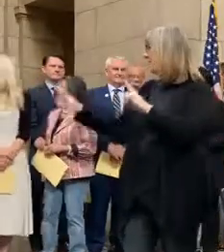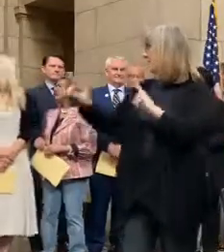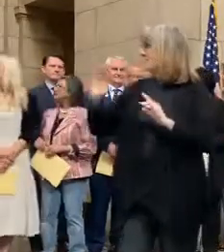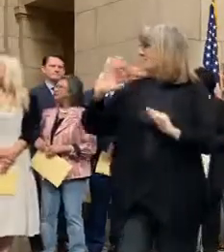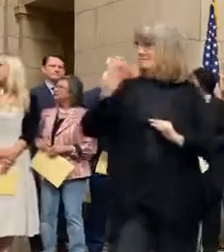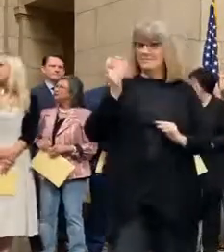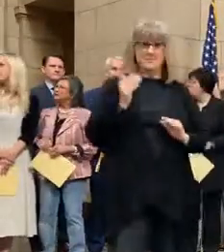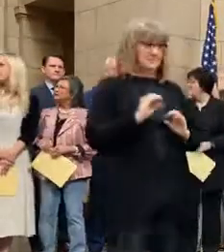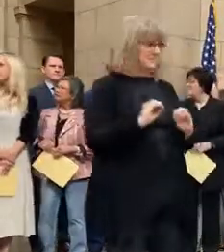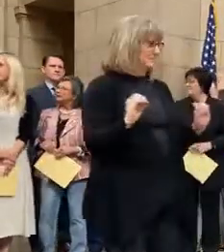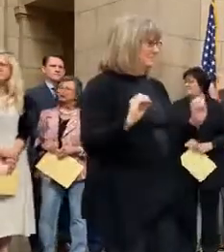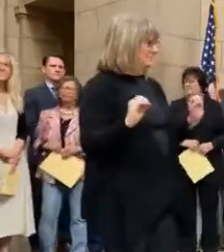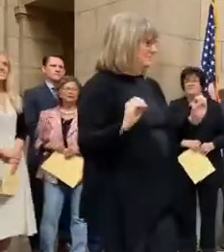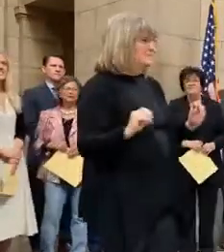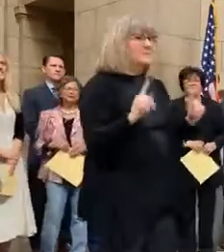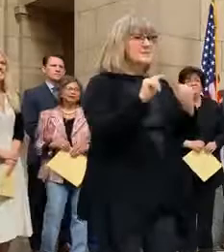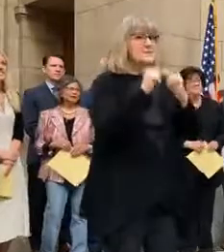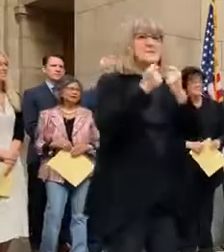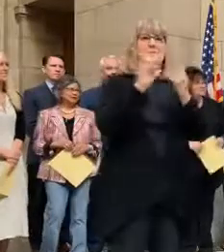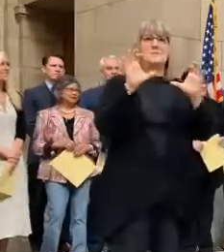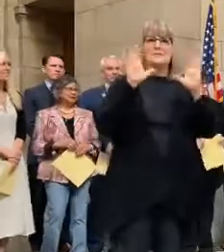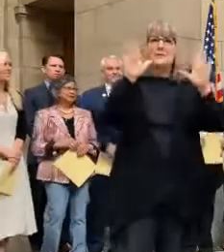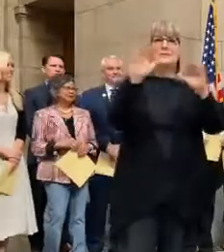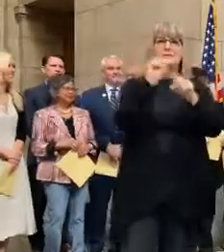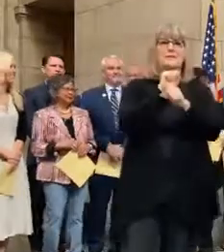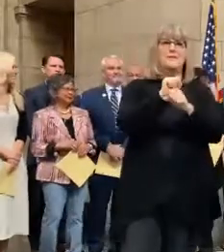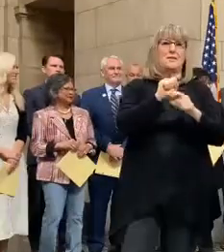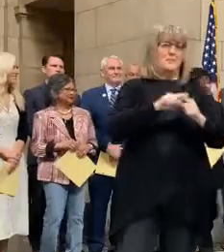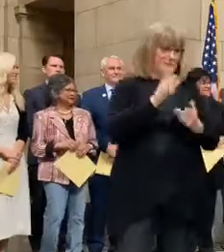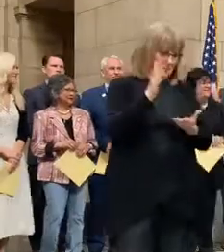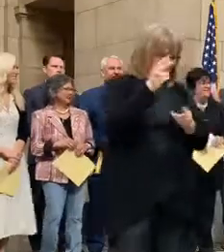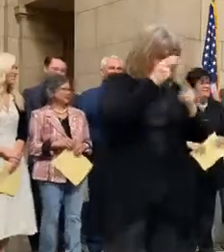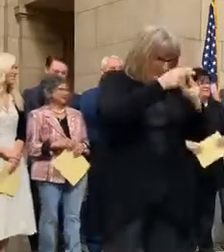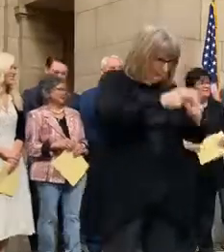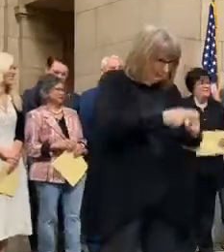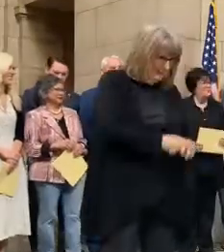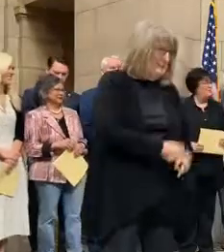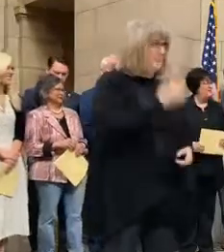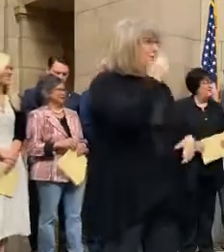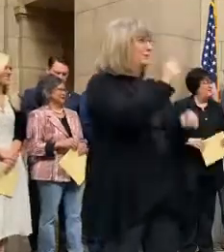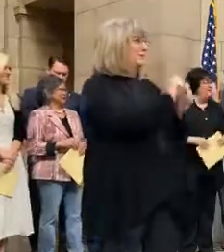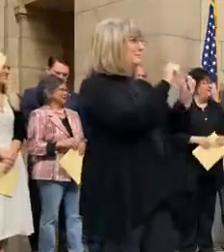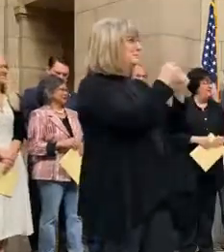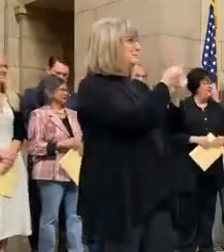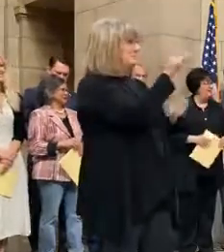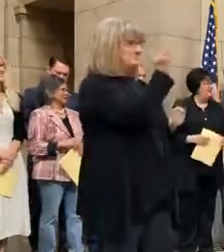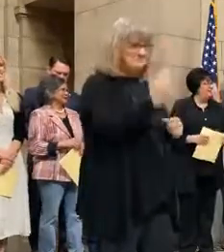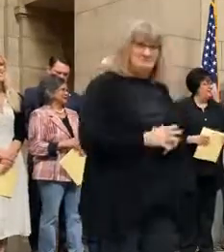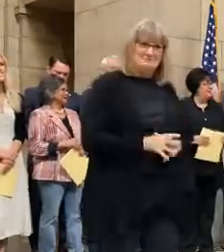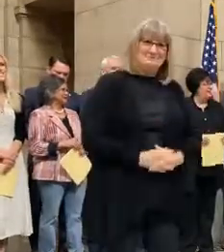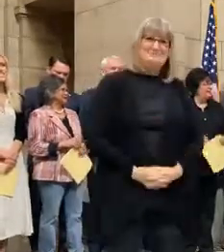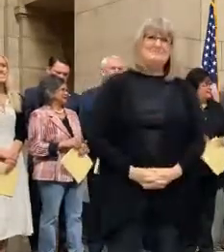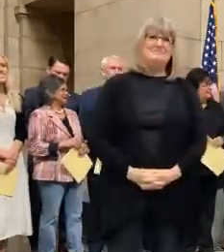any. Okay, good. The team did a good job of capturing all the senators' names. Good job, team.